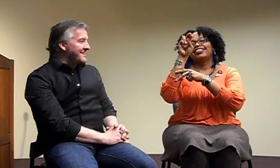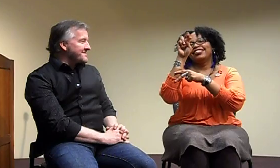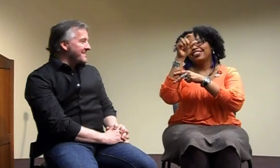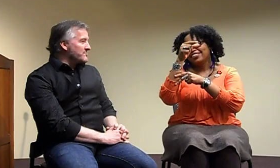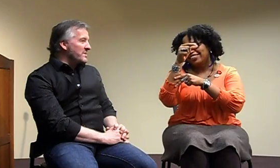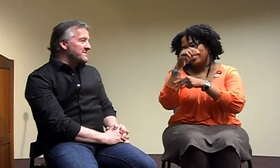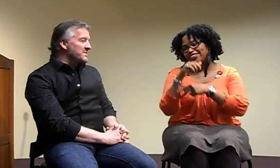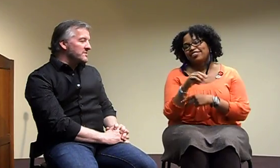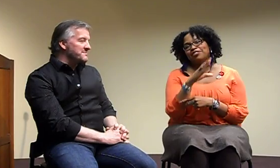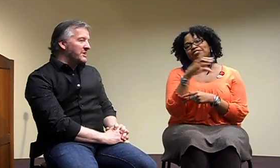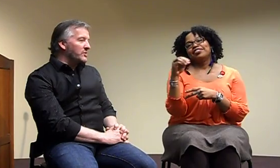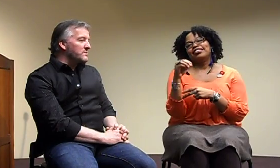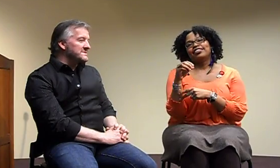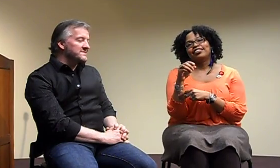And weird songs about ghosts.